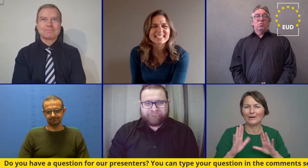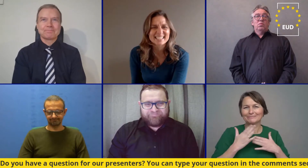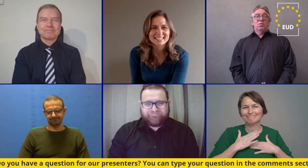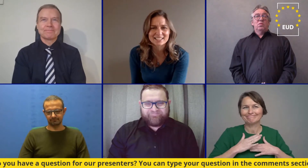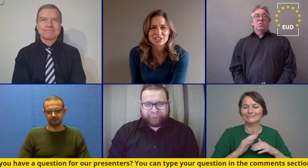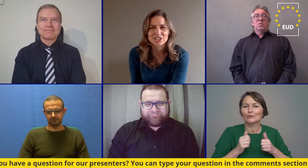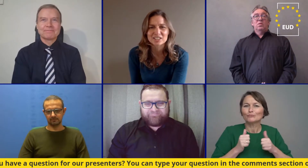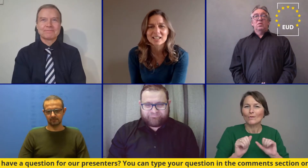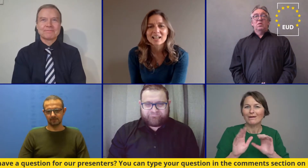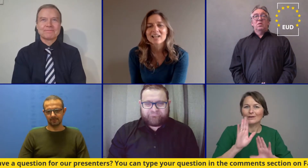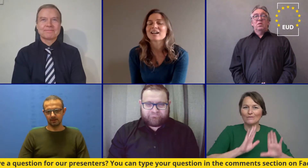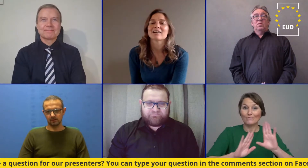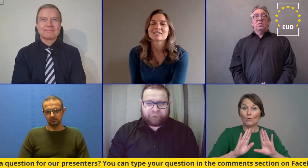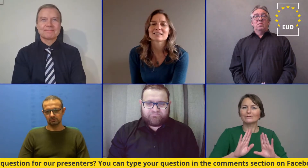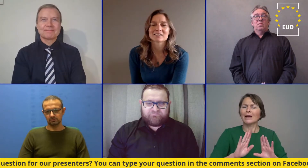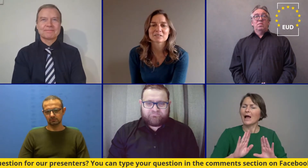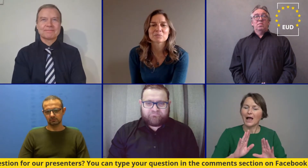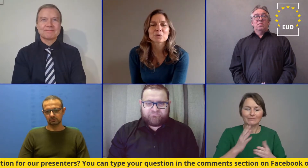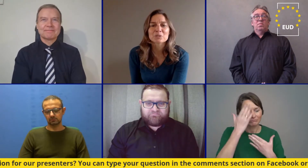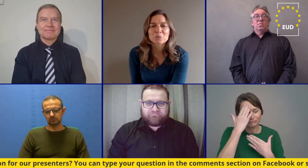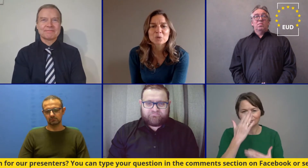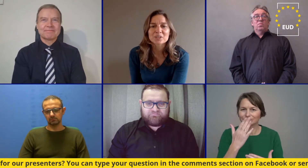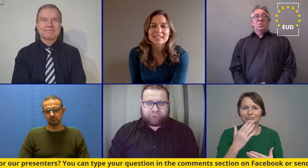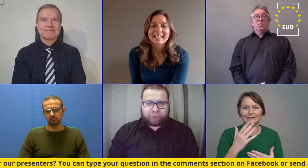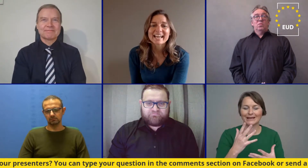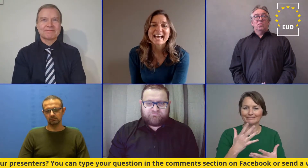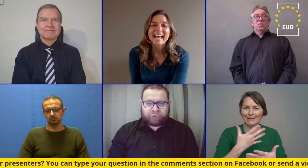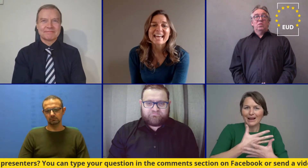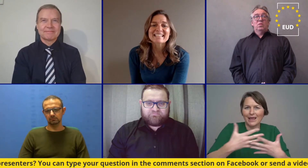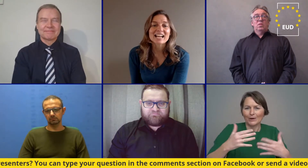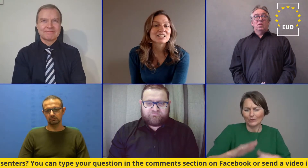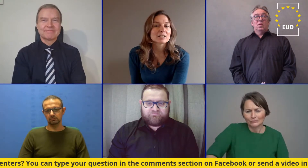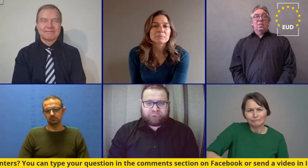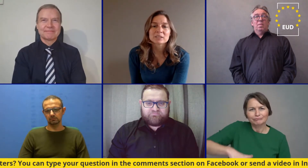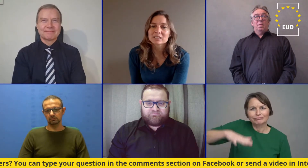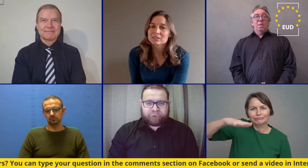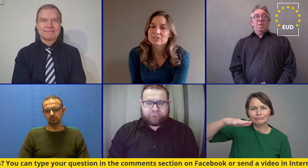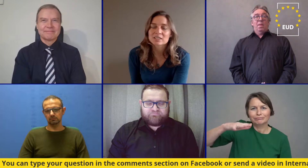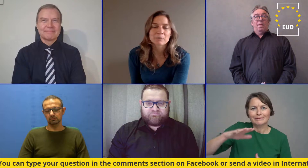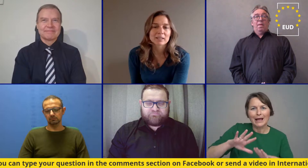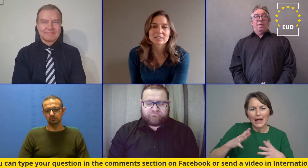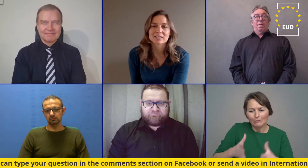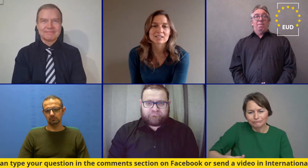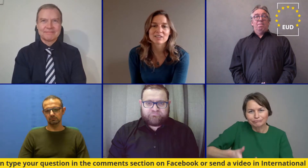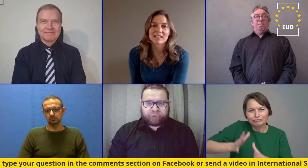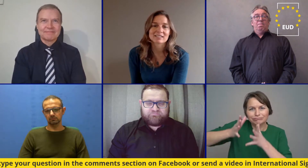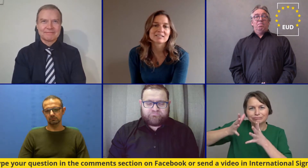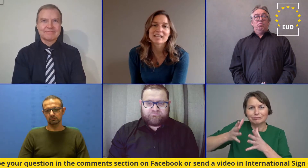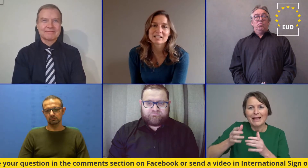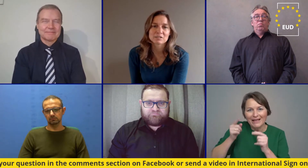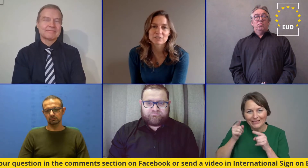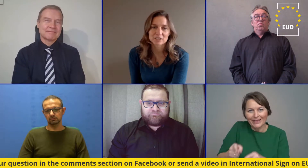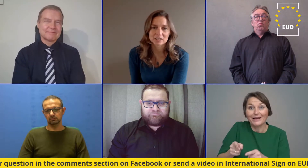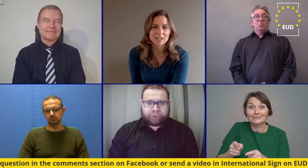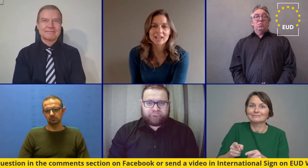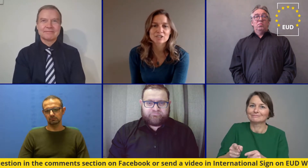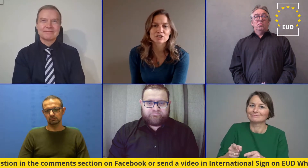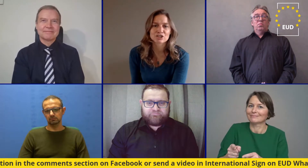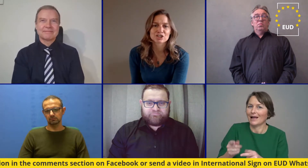that discussion more and more, and I completely respect that native